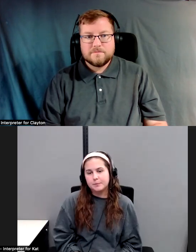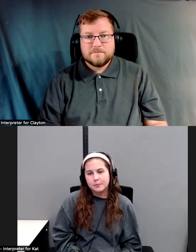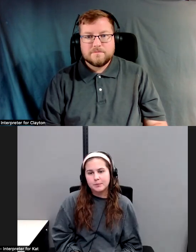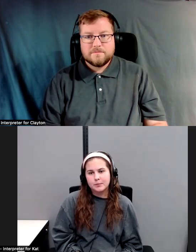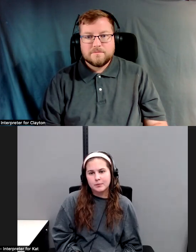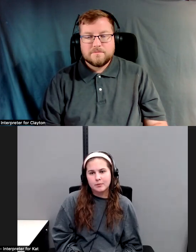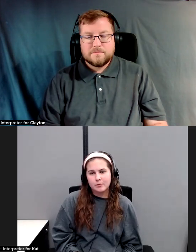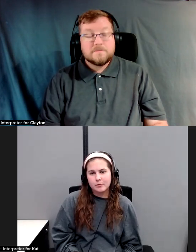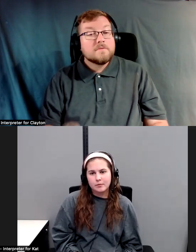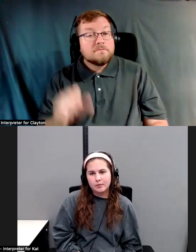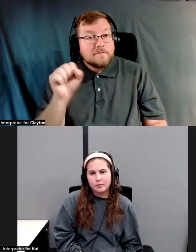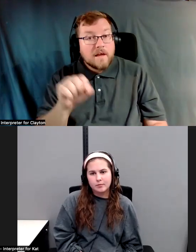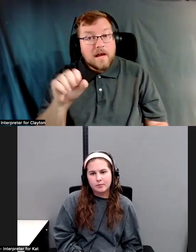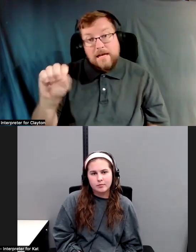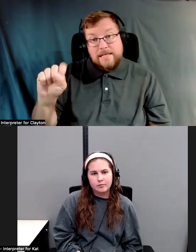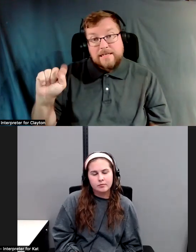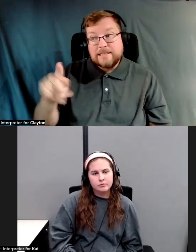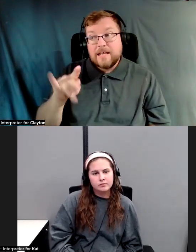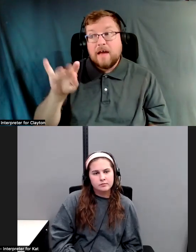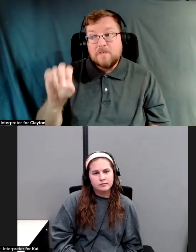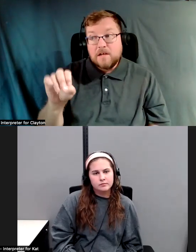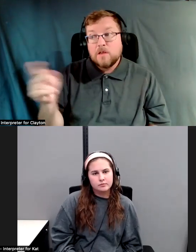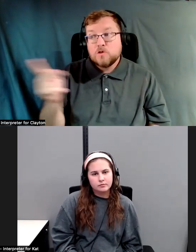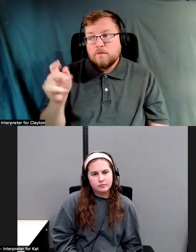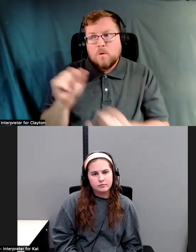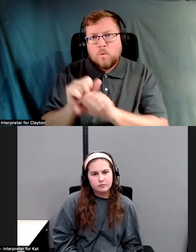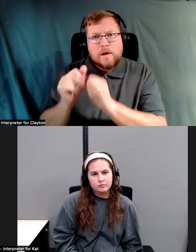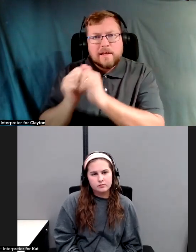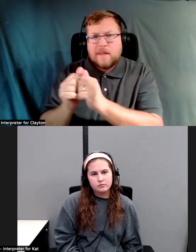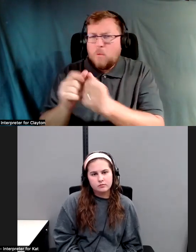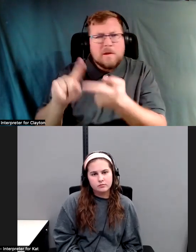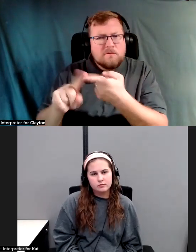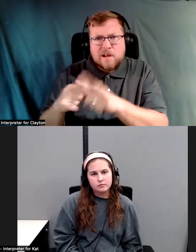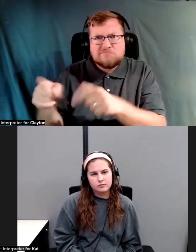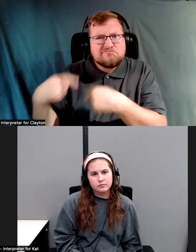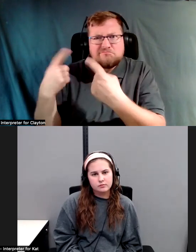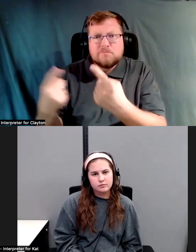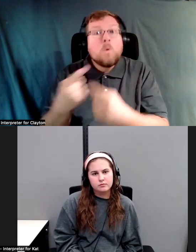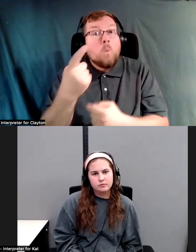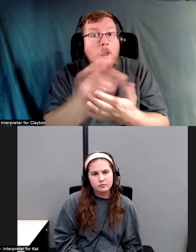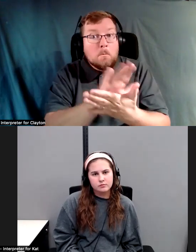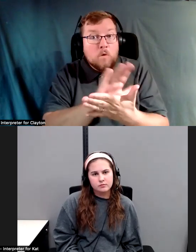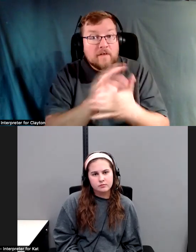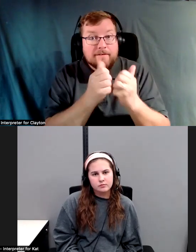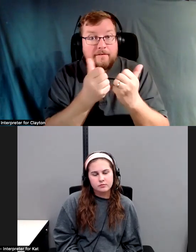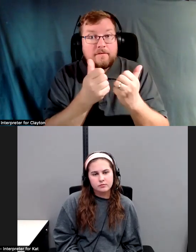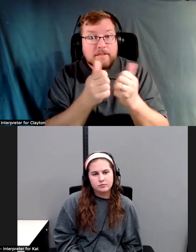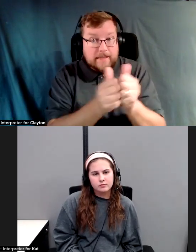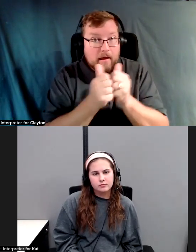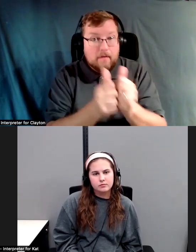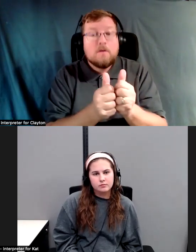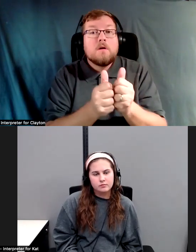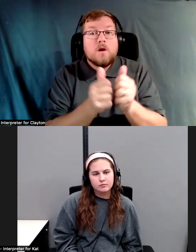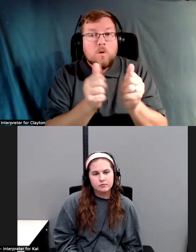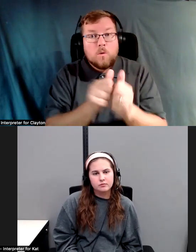Yeah, I mean, I'd worked with Stephanie before. Stephanie and I have been friends for a long time. We shot a movie together with